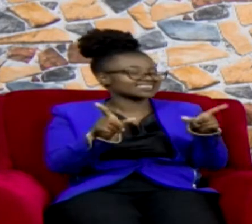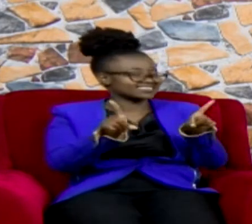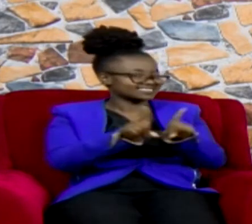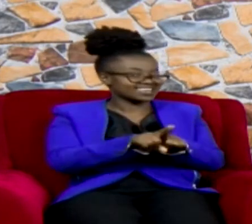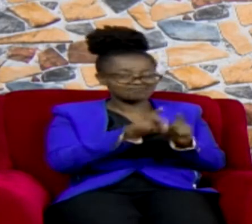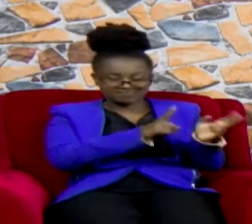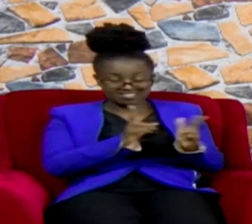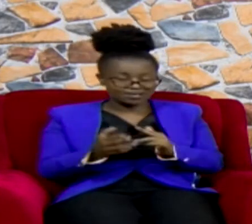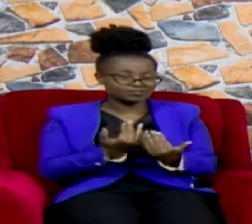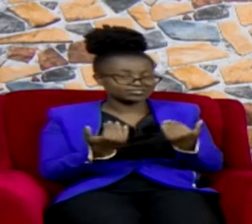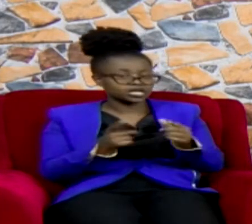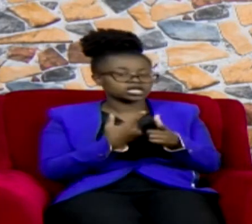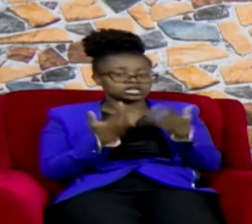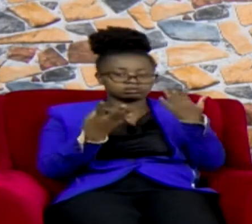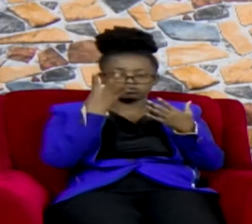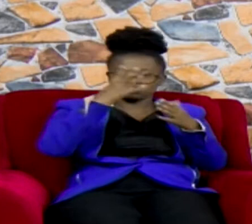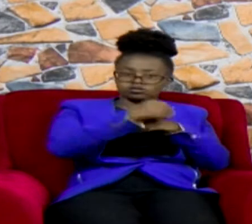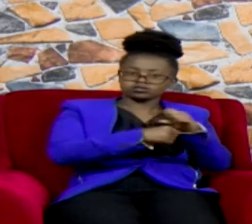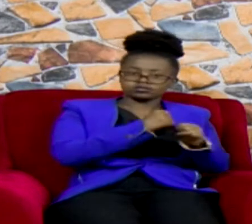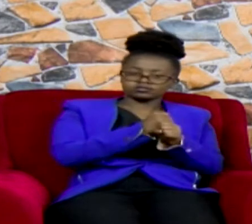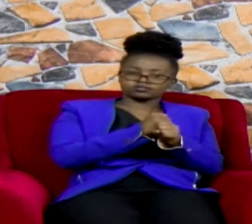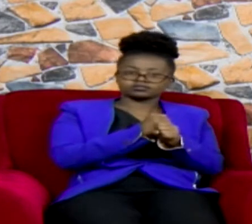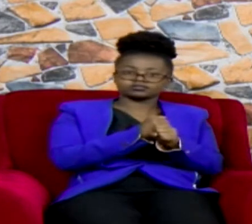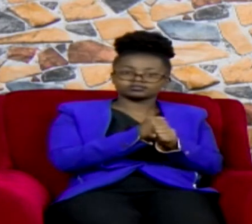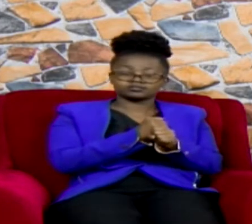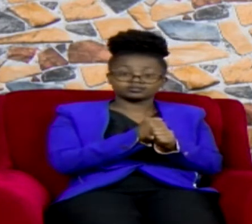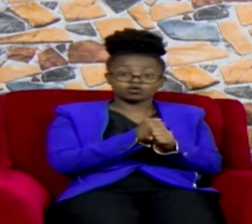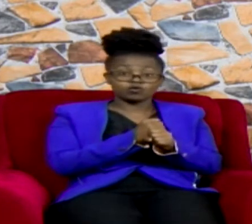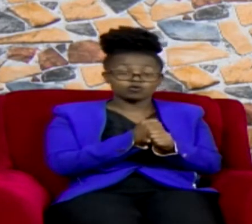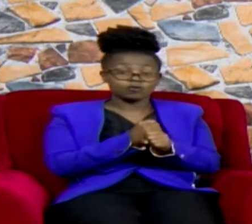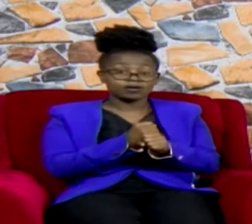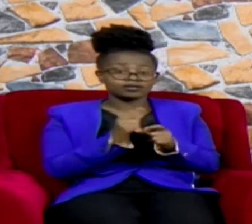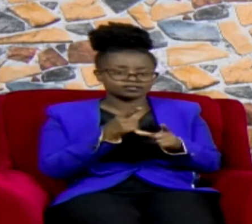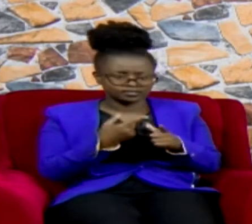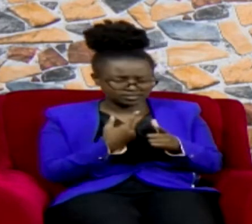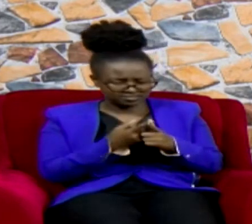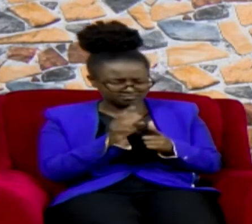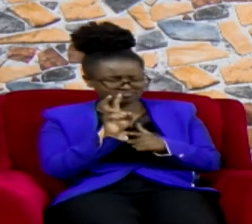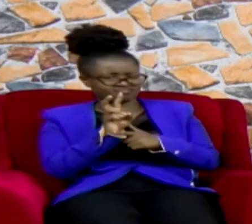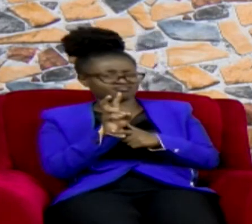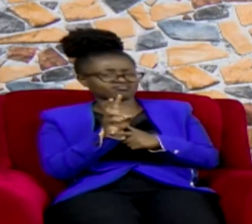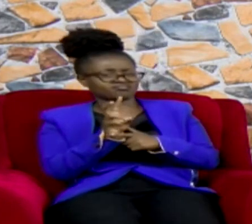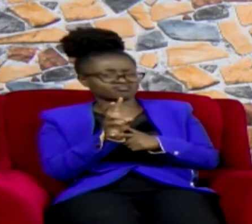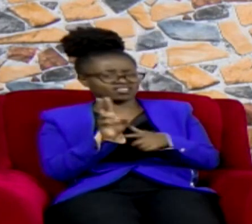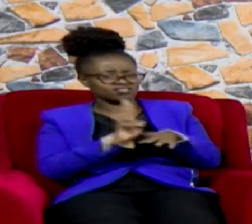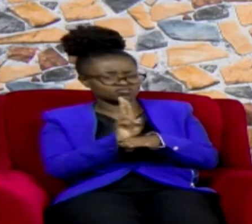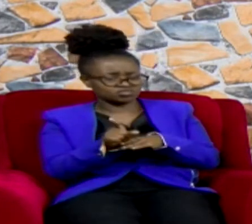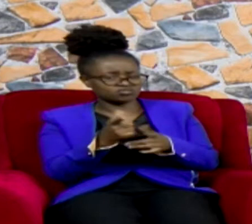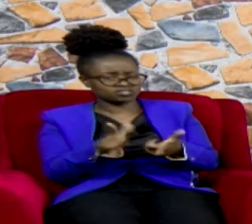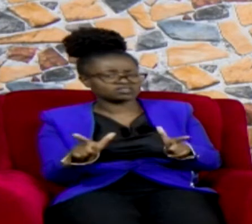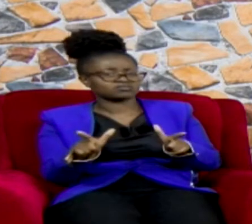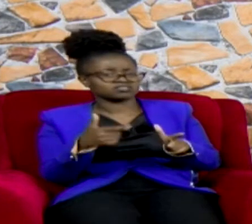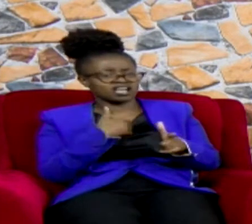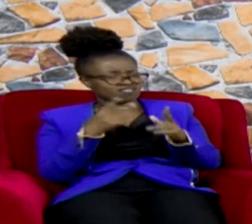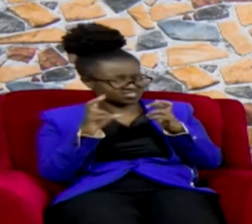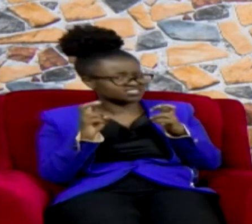Yes. Up to around 4 years. It's only at 4 years then you see that the pragmatic use of language